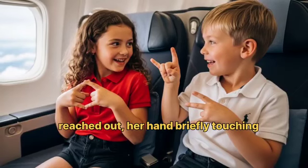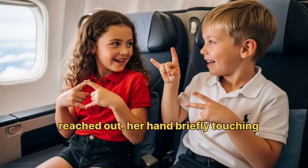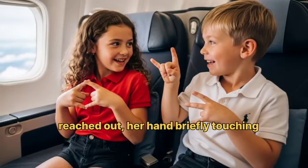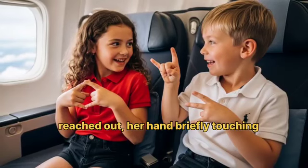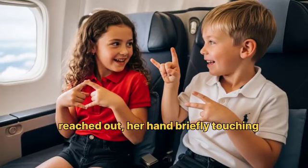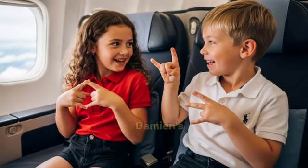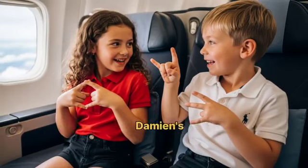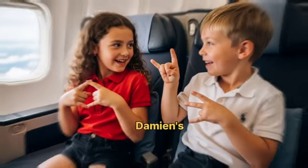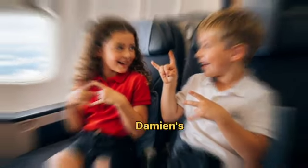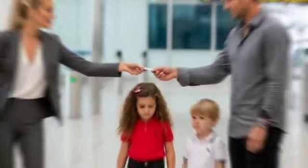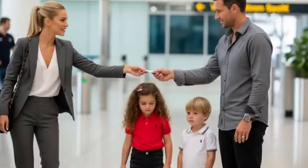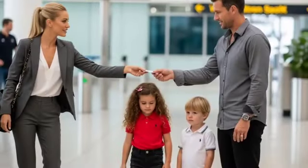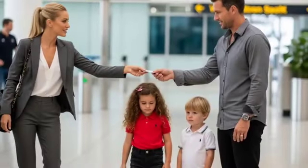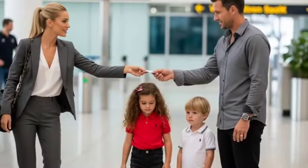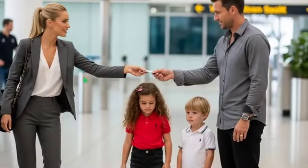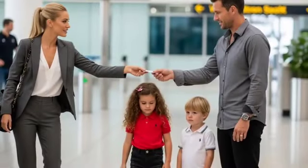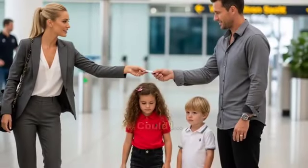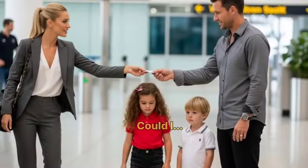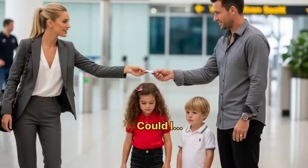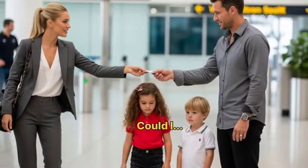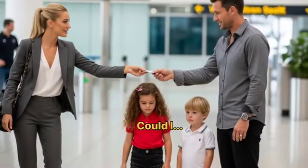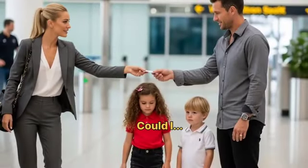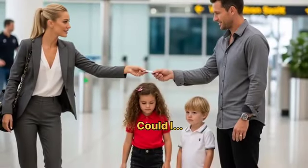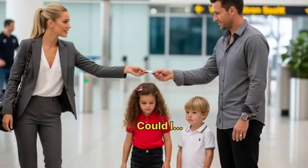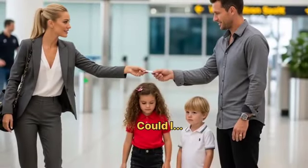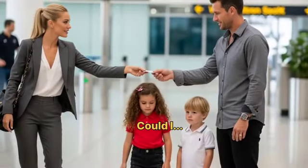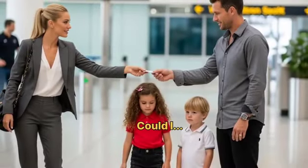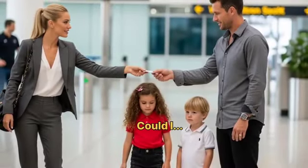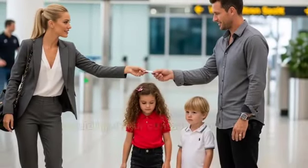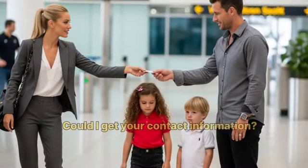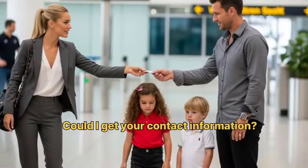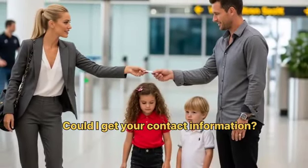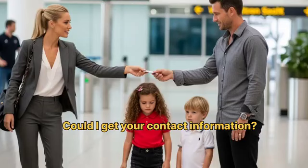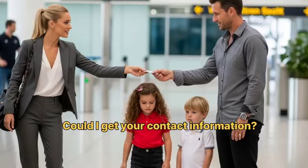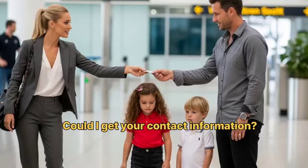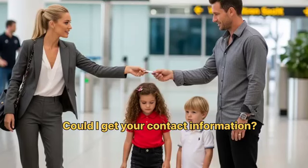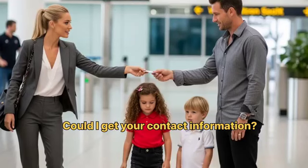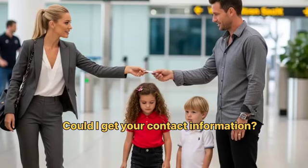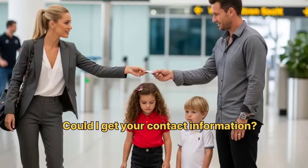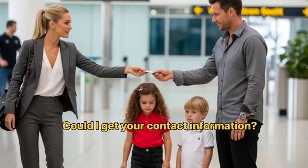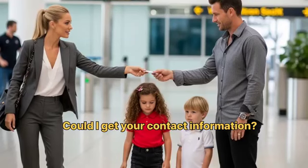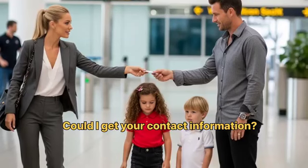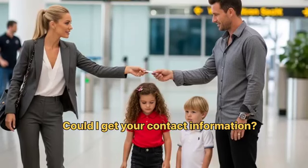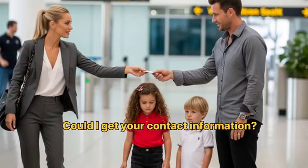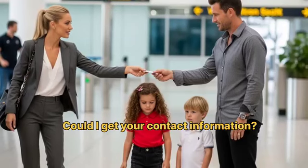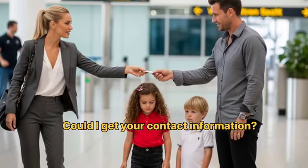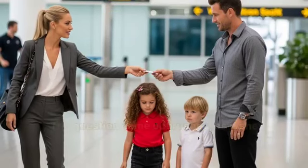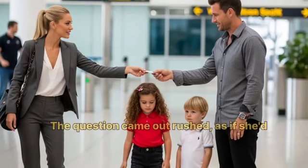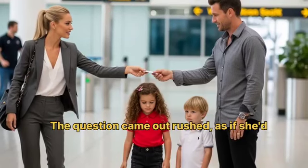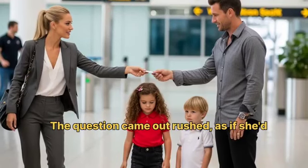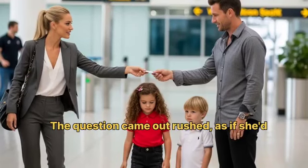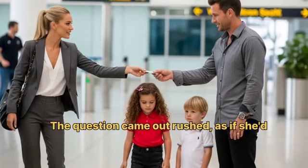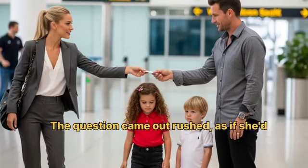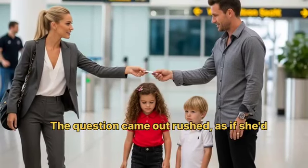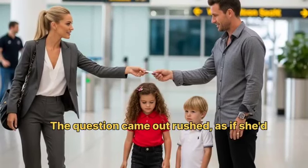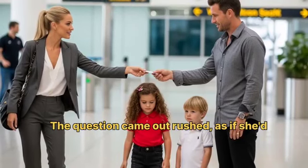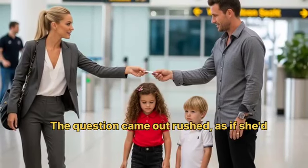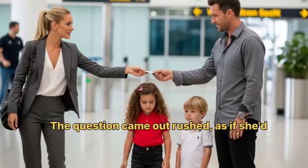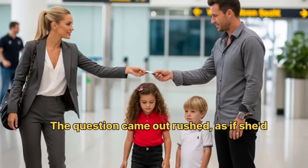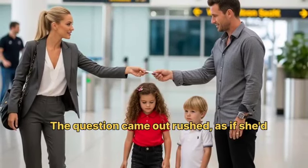touching Damien's arm. Could I get your contact information?" The question came out rushed, as if